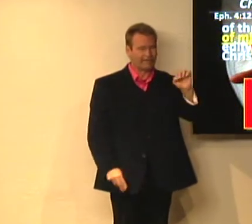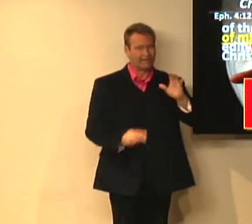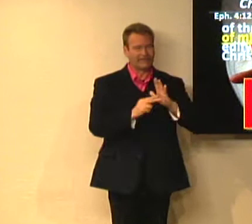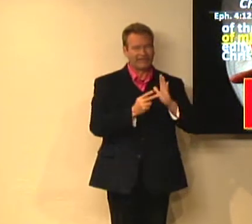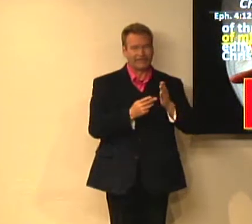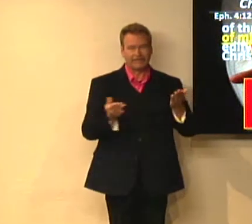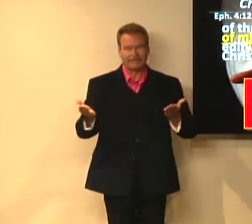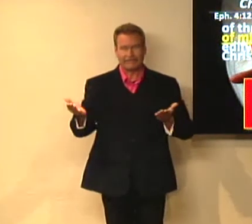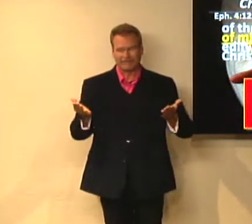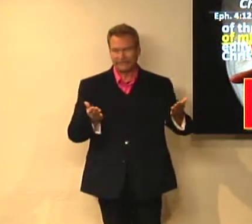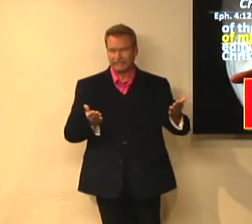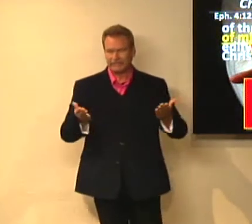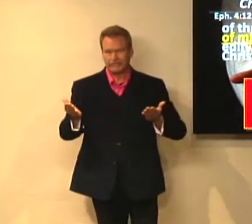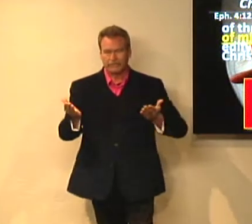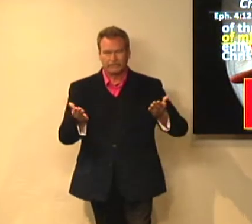we use in English, we use service.